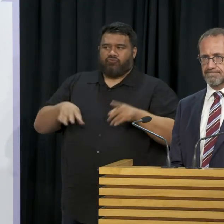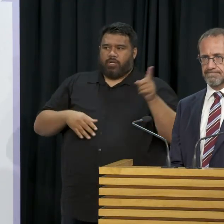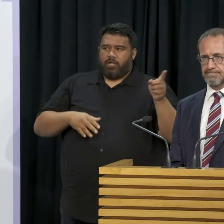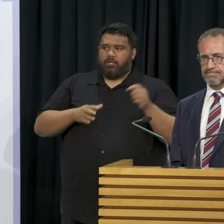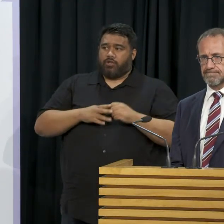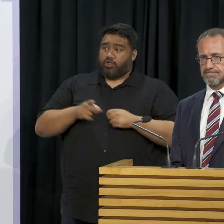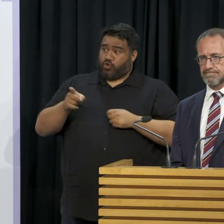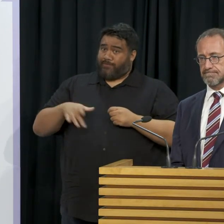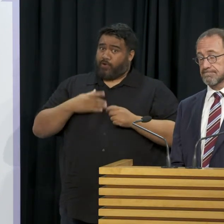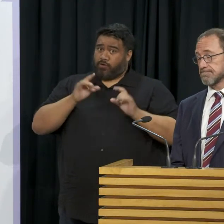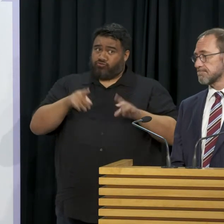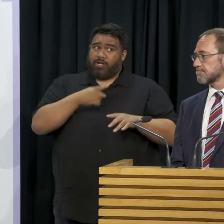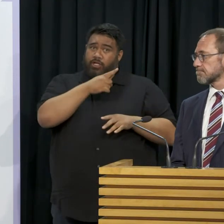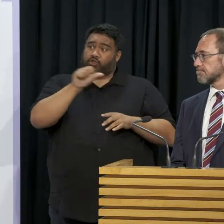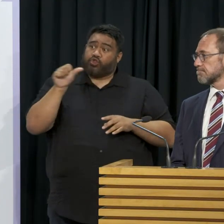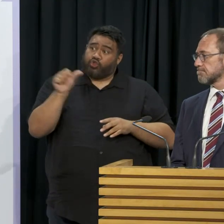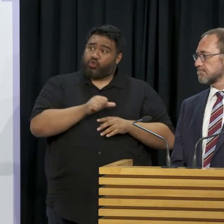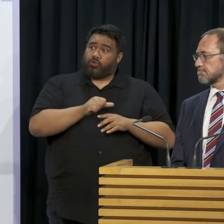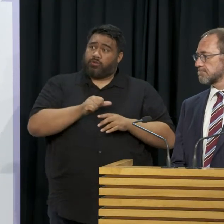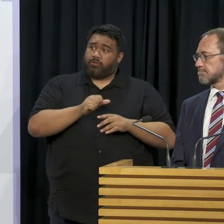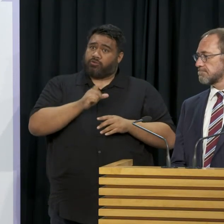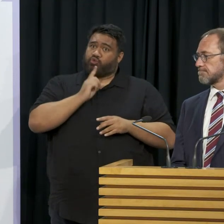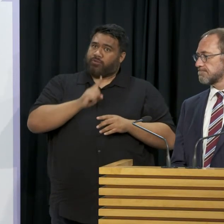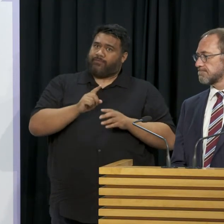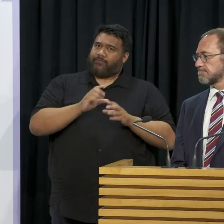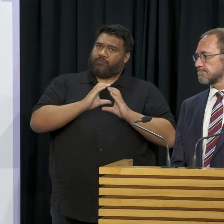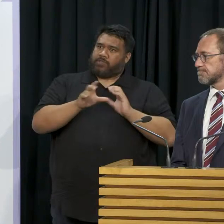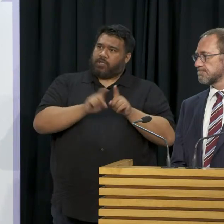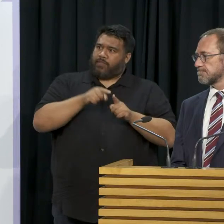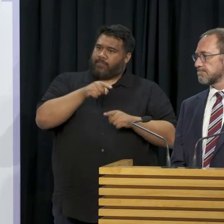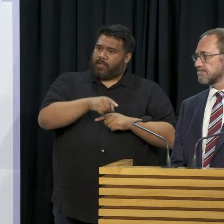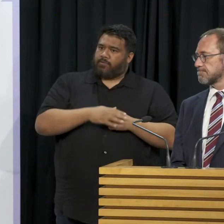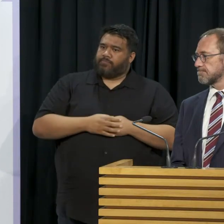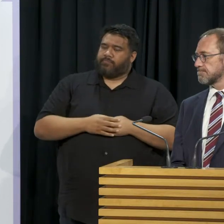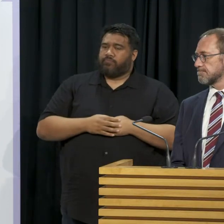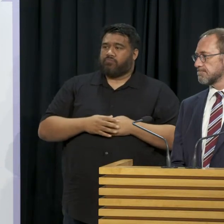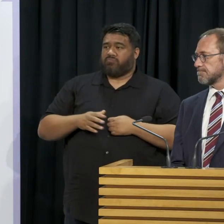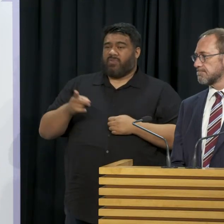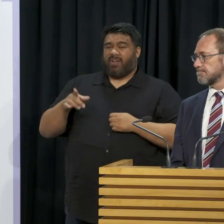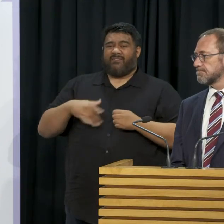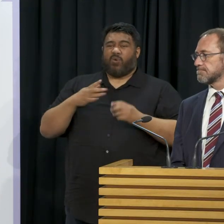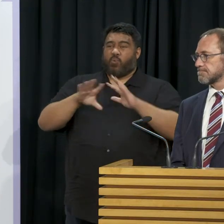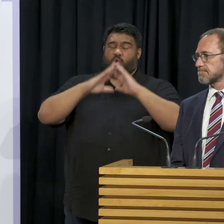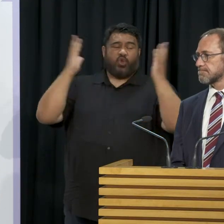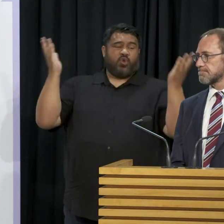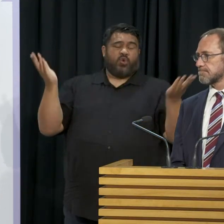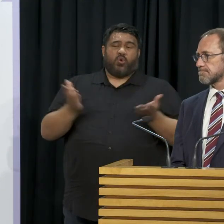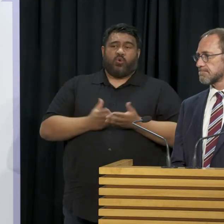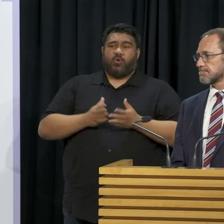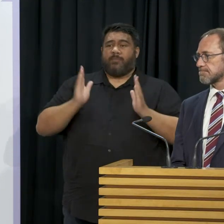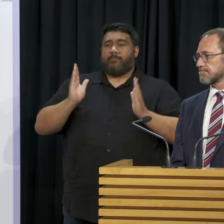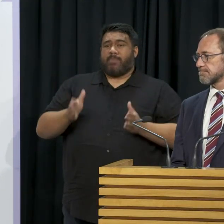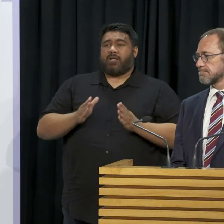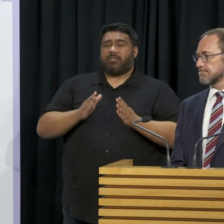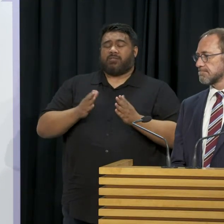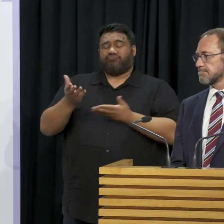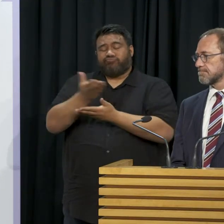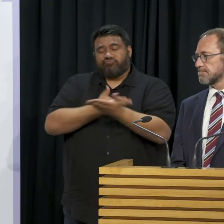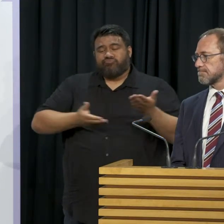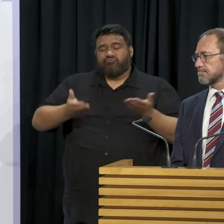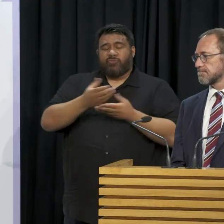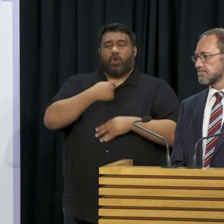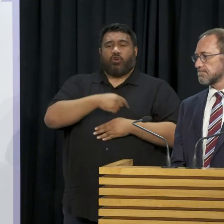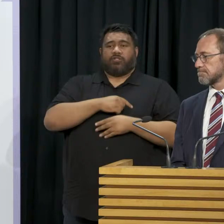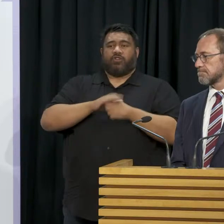similar conversations? Well, I think the world needs to have those conversations. And, in